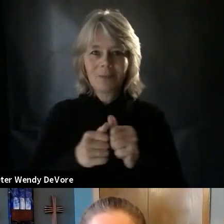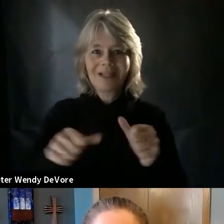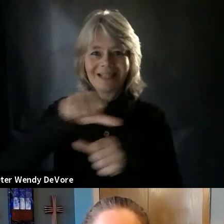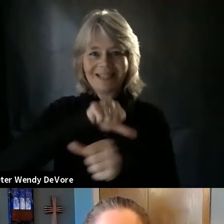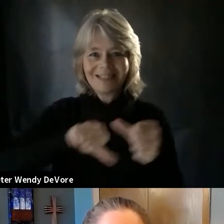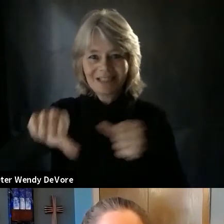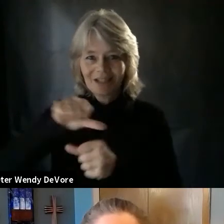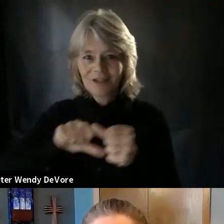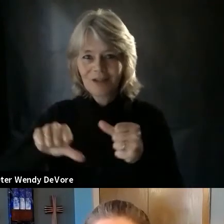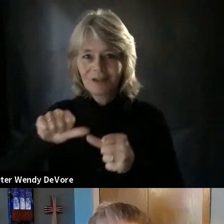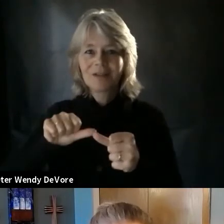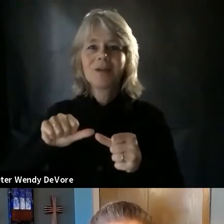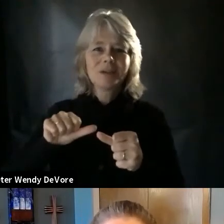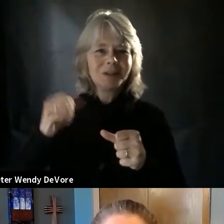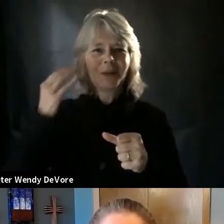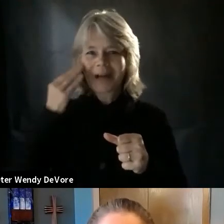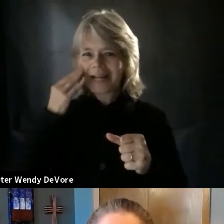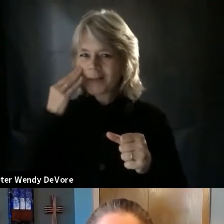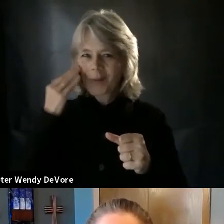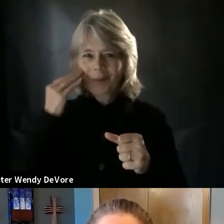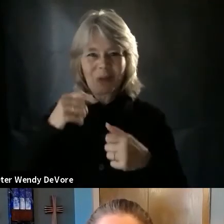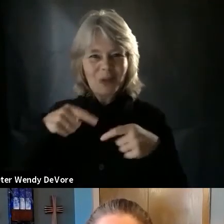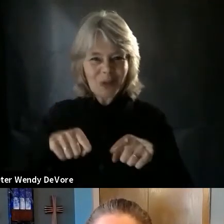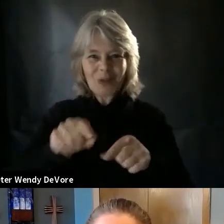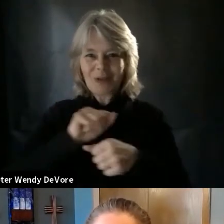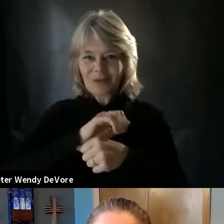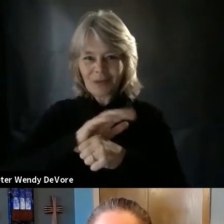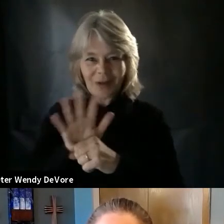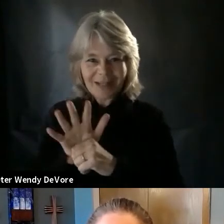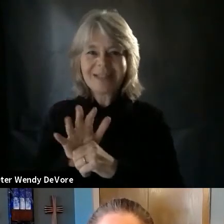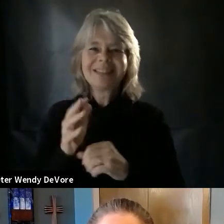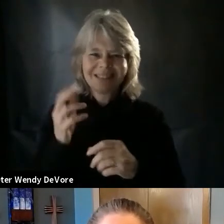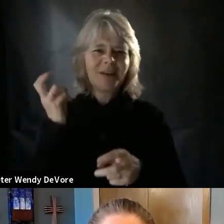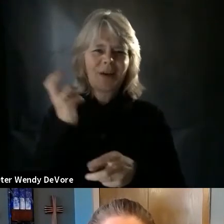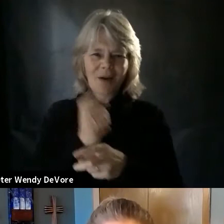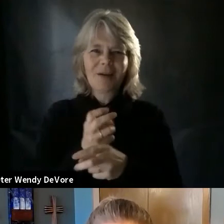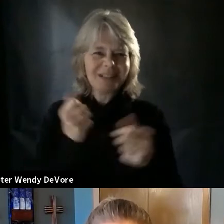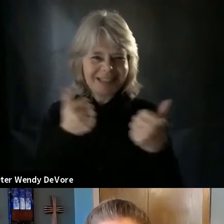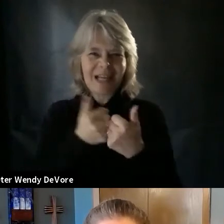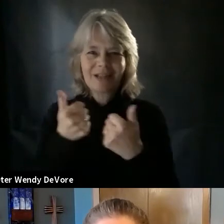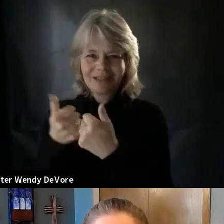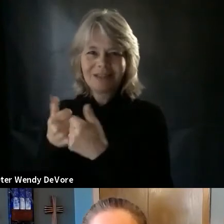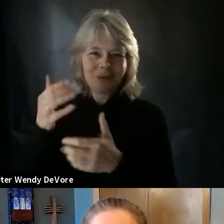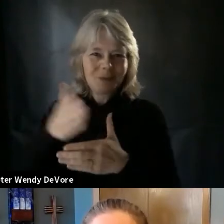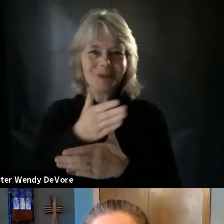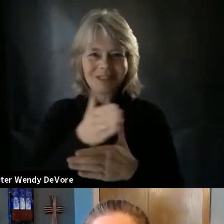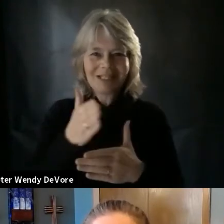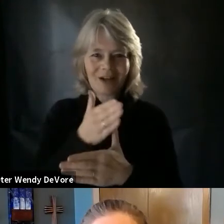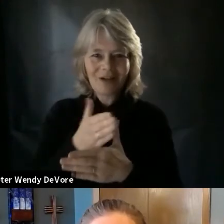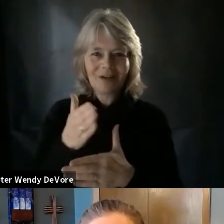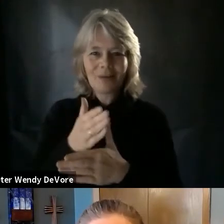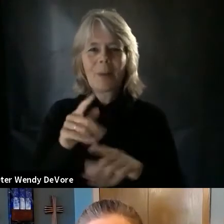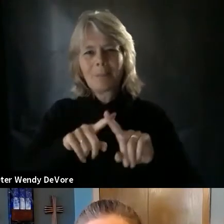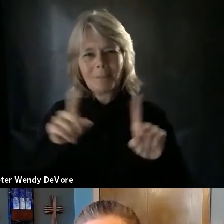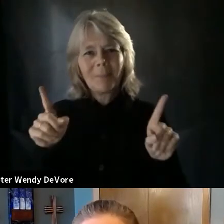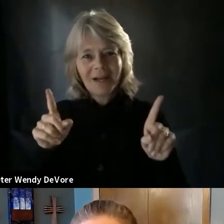know during coronavirus time, it's a little more challenging to share the peace with one another, but I ask you